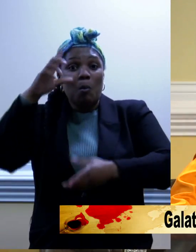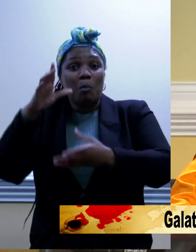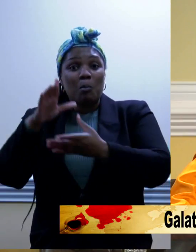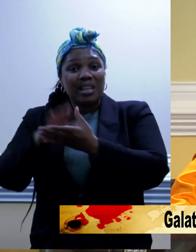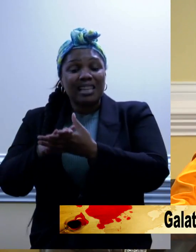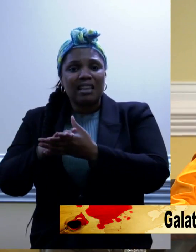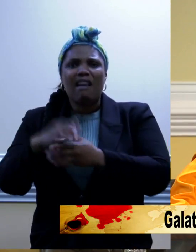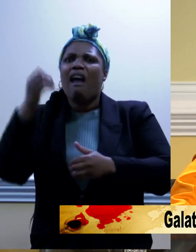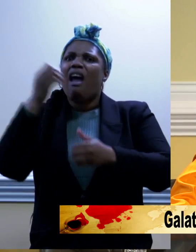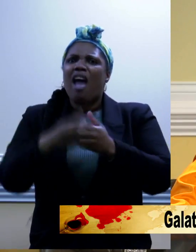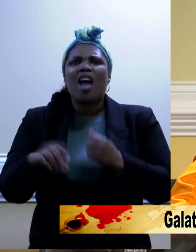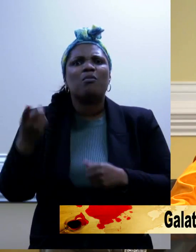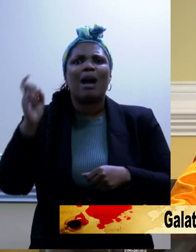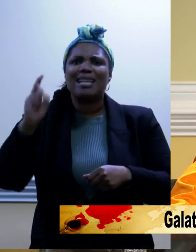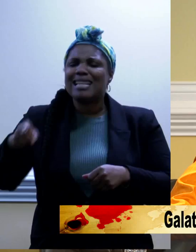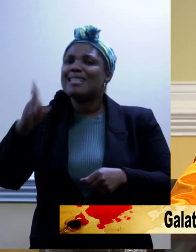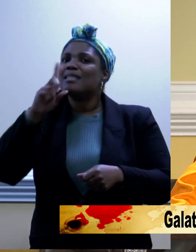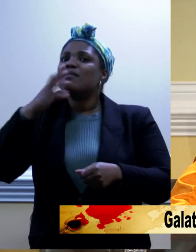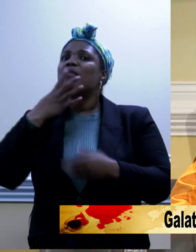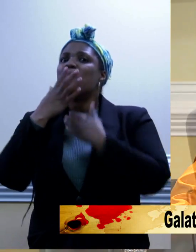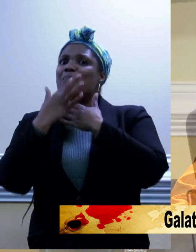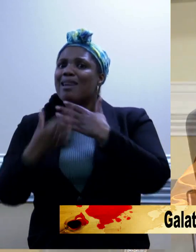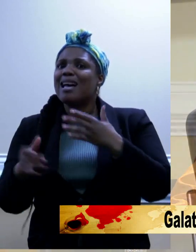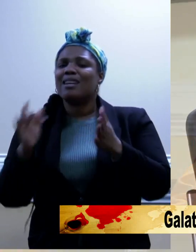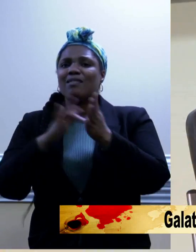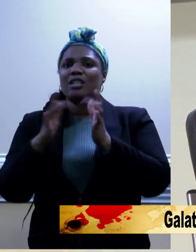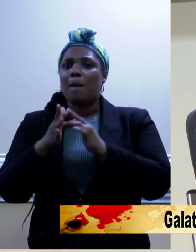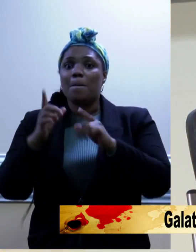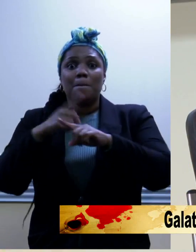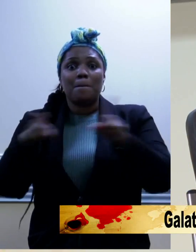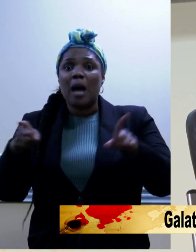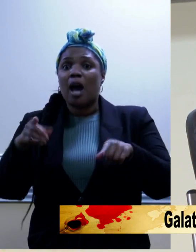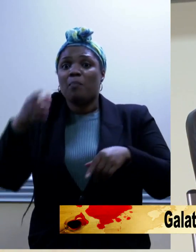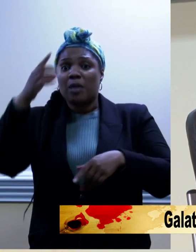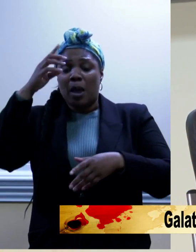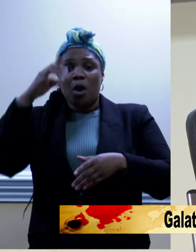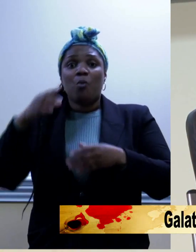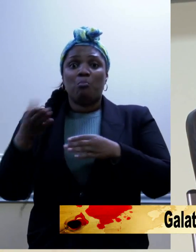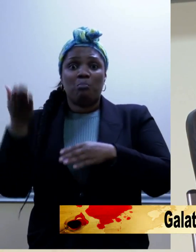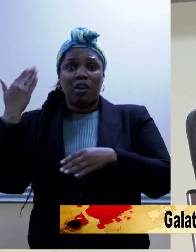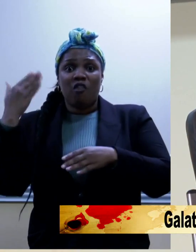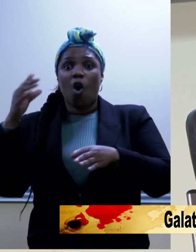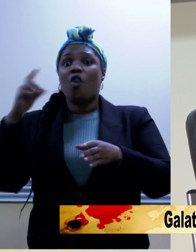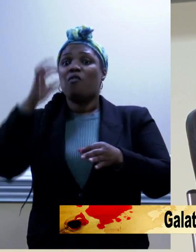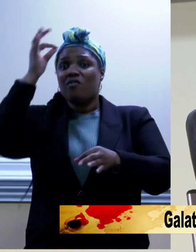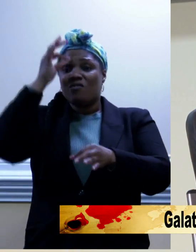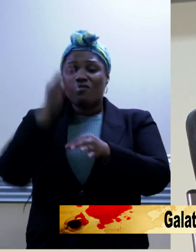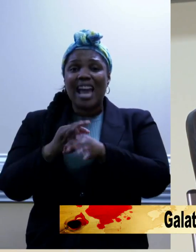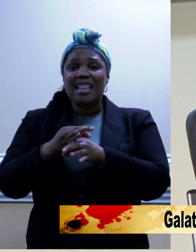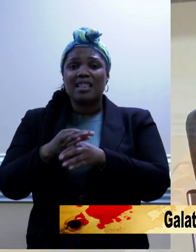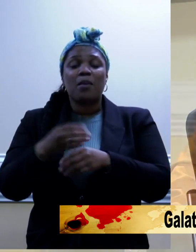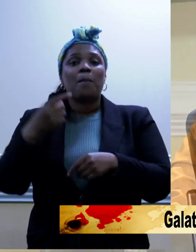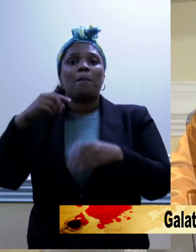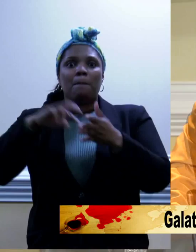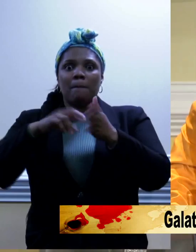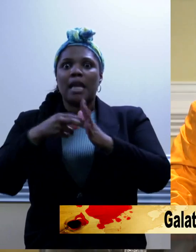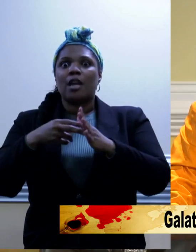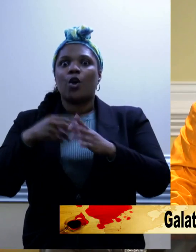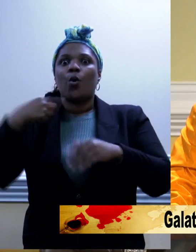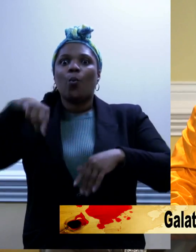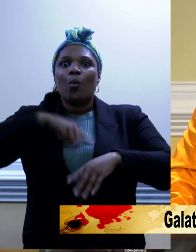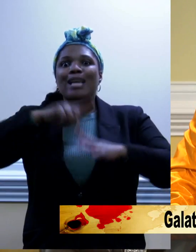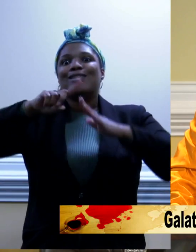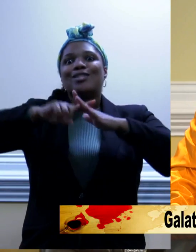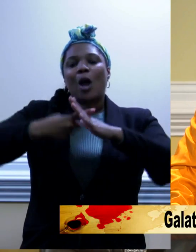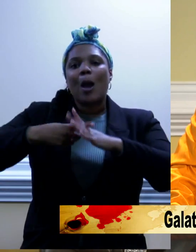need the blood of Jesus. Yes. Go ahead and read. But before faith came, we were kept under the law. Before we start believing in